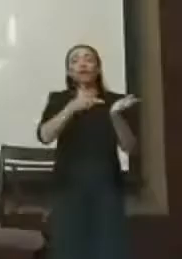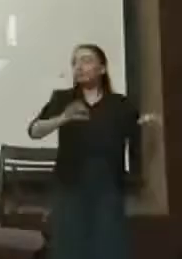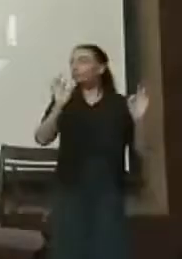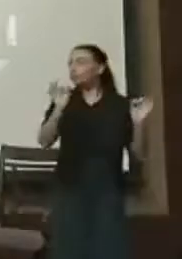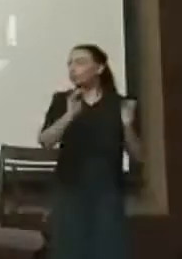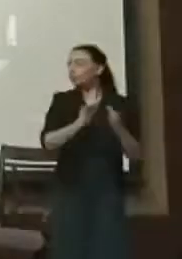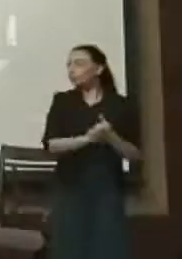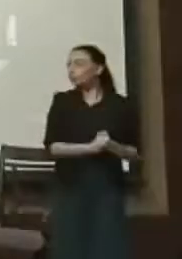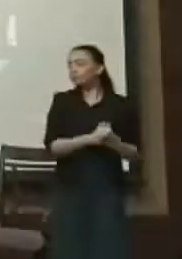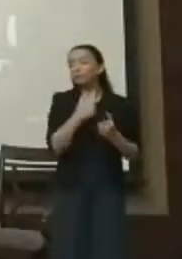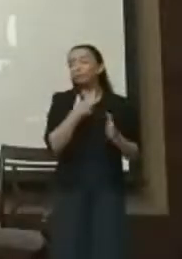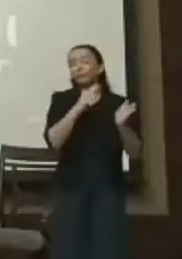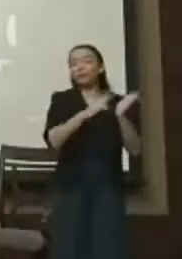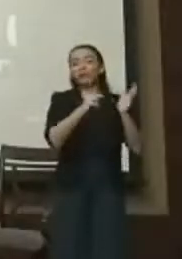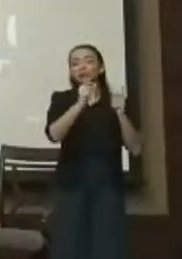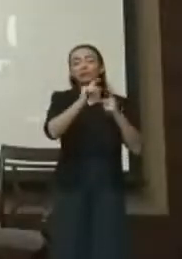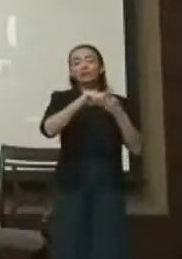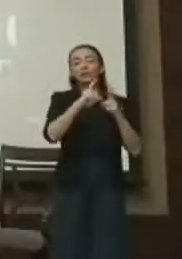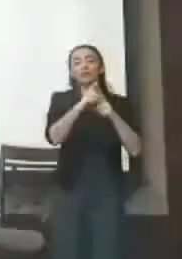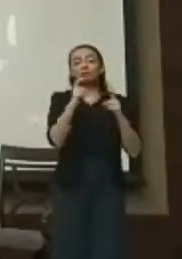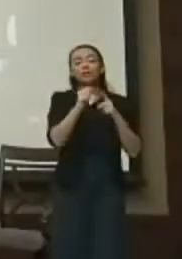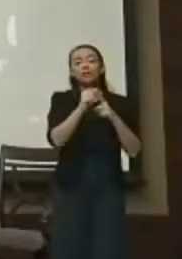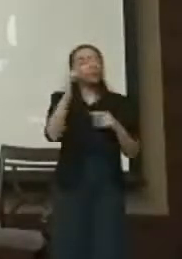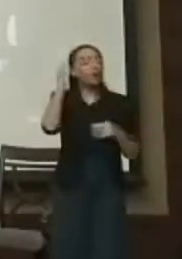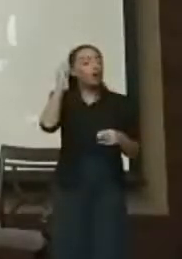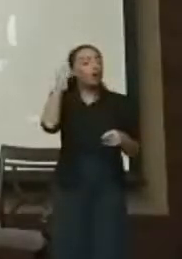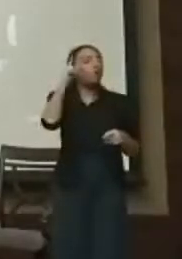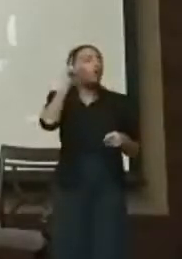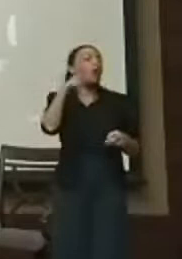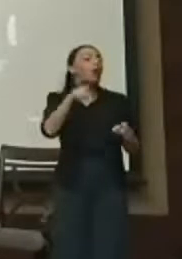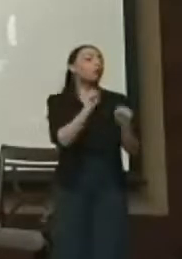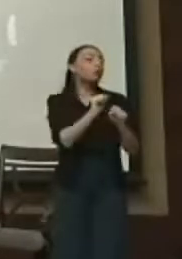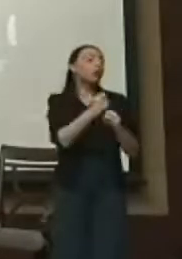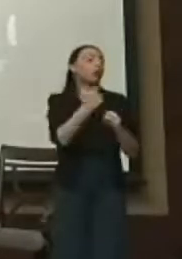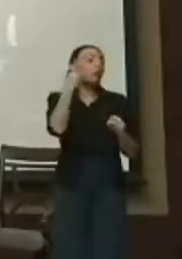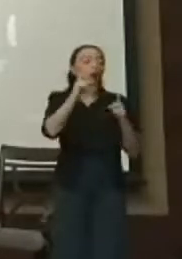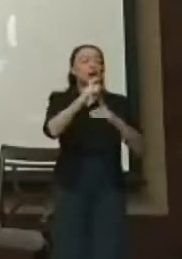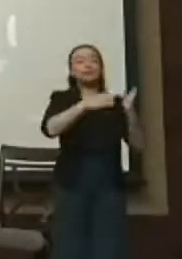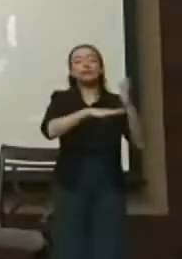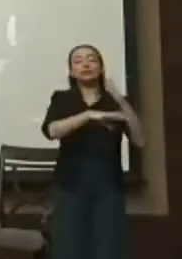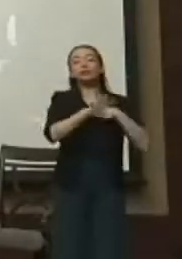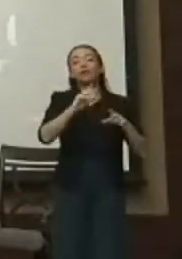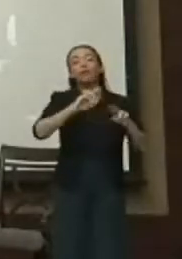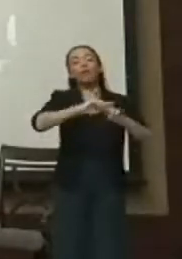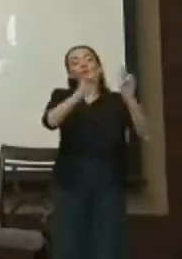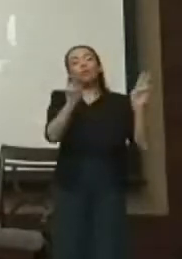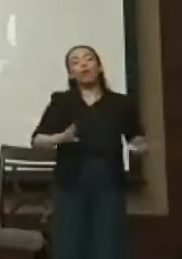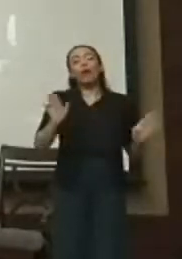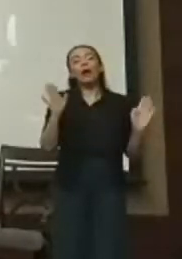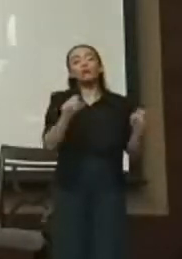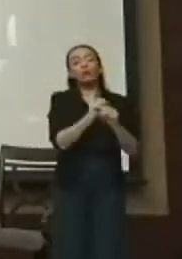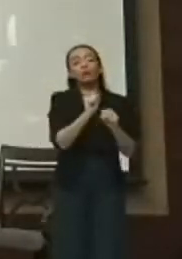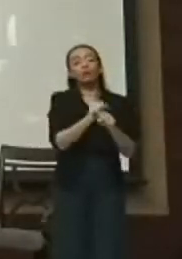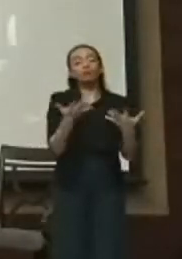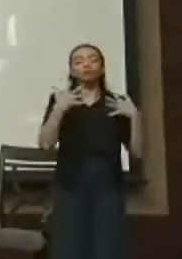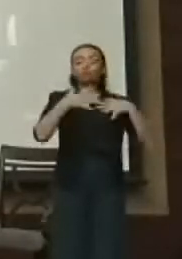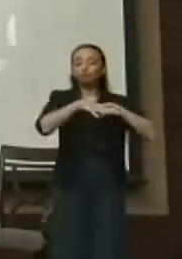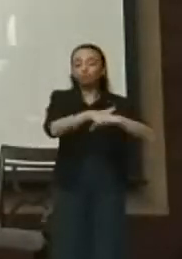And NCP-EDP is known to be the organization which is across disability and has been able to take